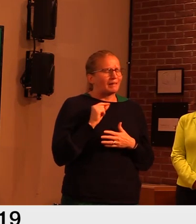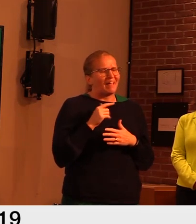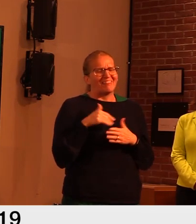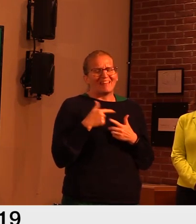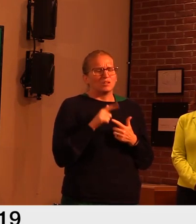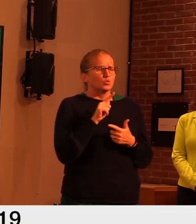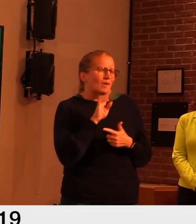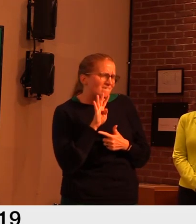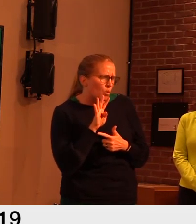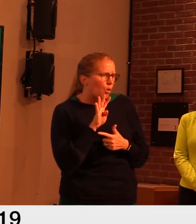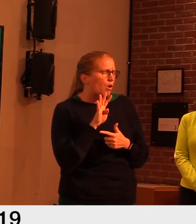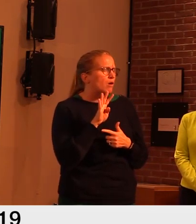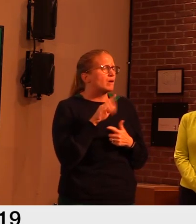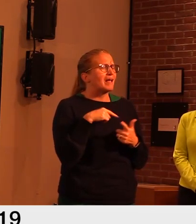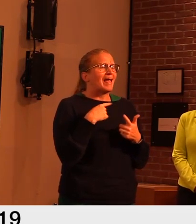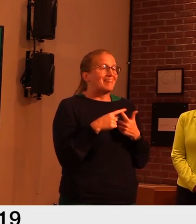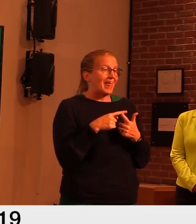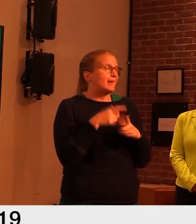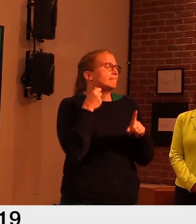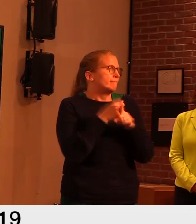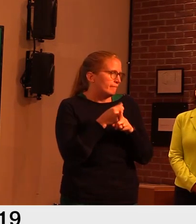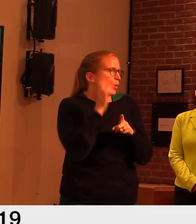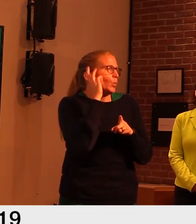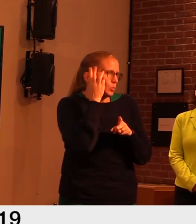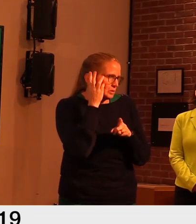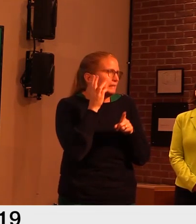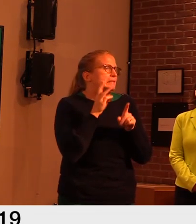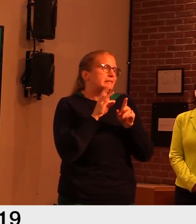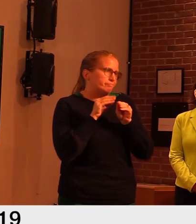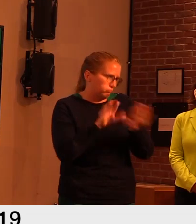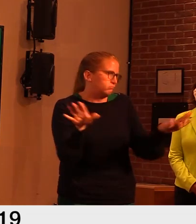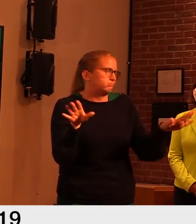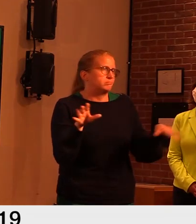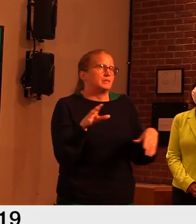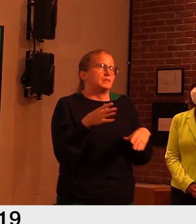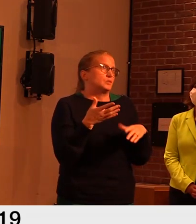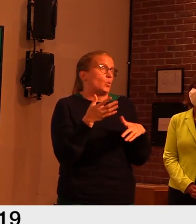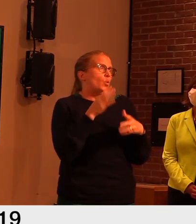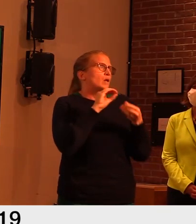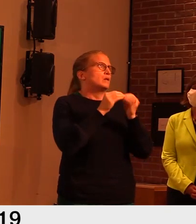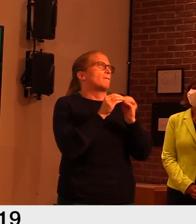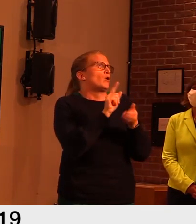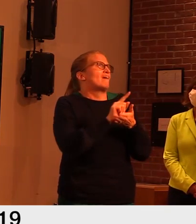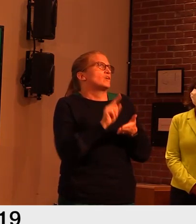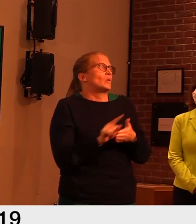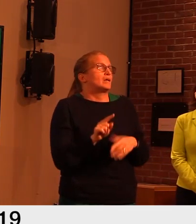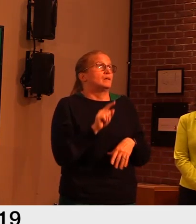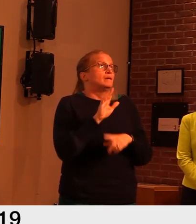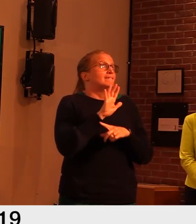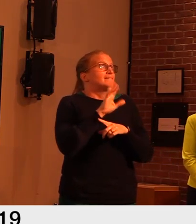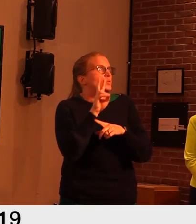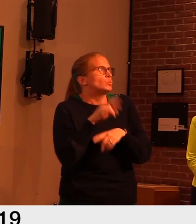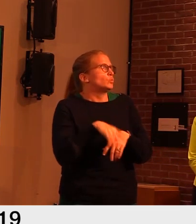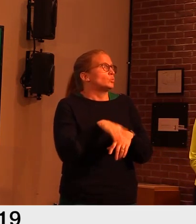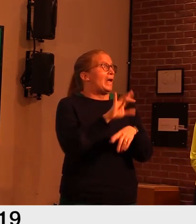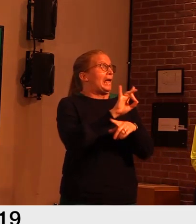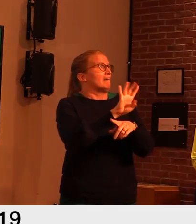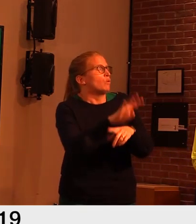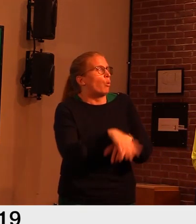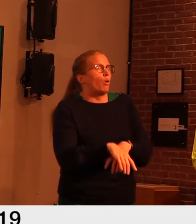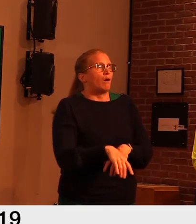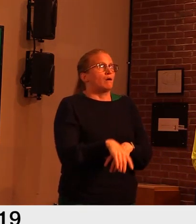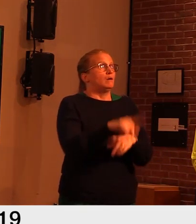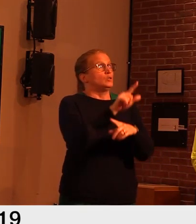Yeah, Aaron, thanks for the question. I think if you look back the last 5 weeks or so at sort of what was the weekly count of new cases, you know, a few weeks ago we had 20 new